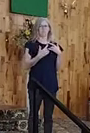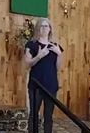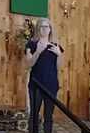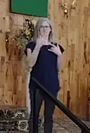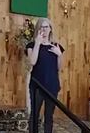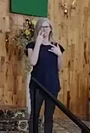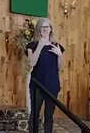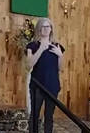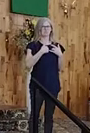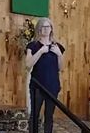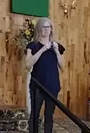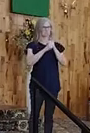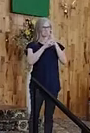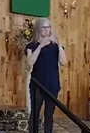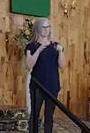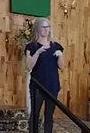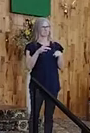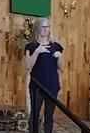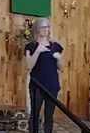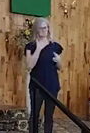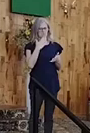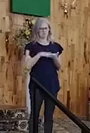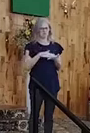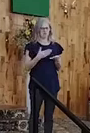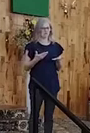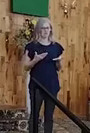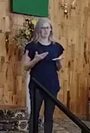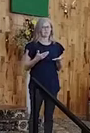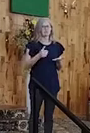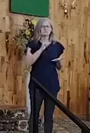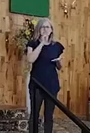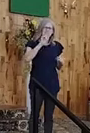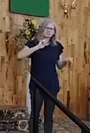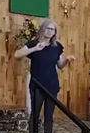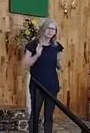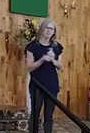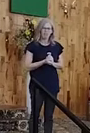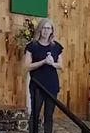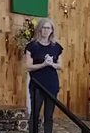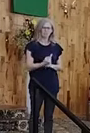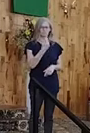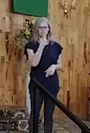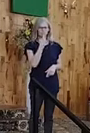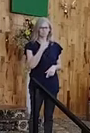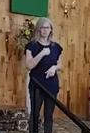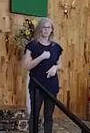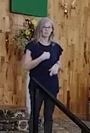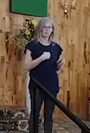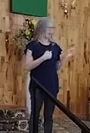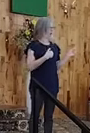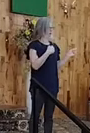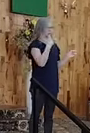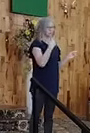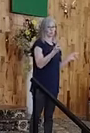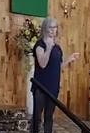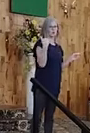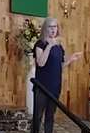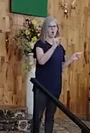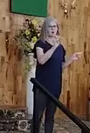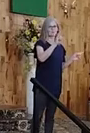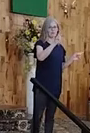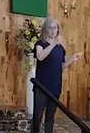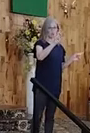We often feel badly that we have not changed. As I told you, on November